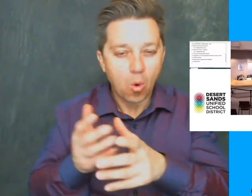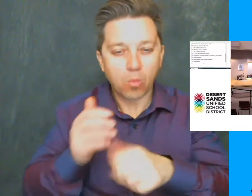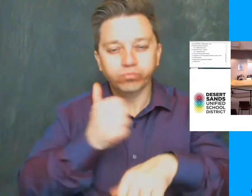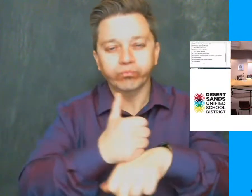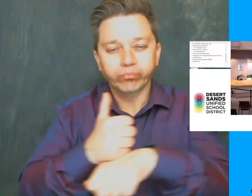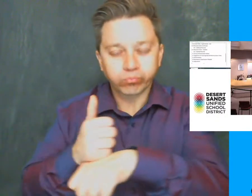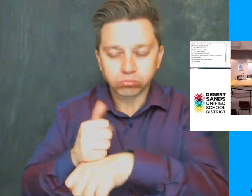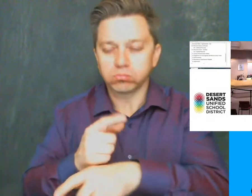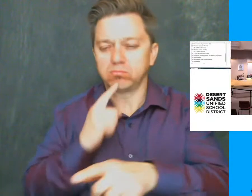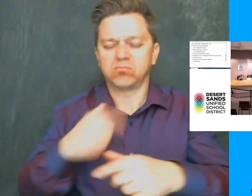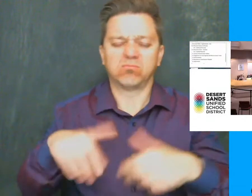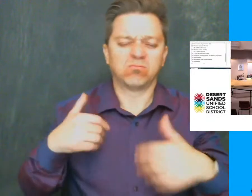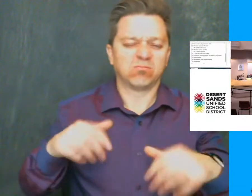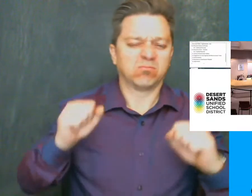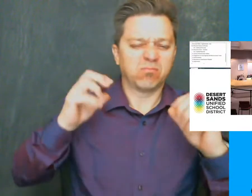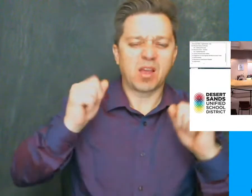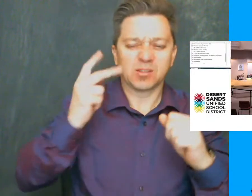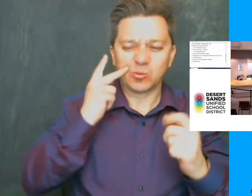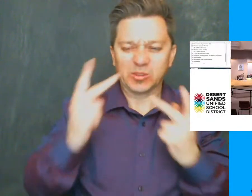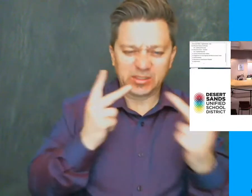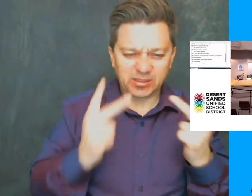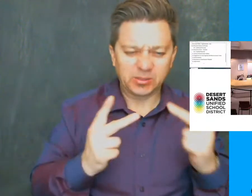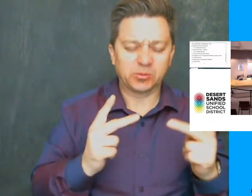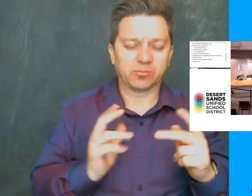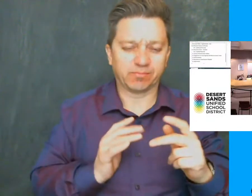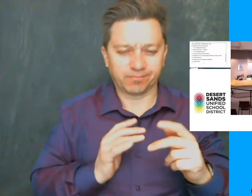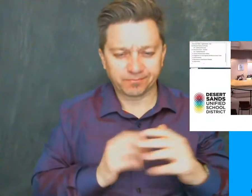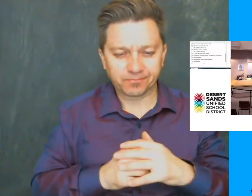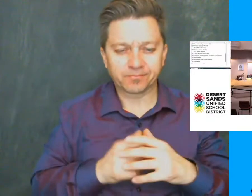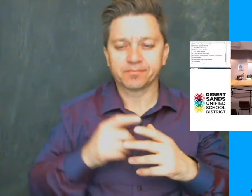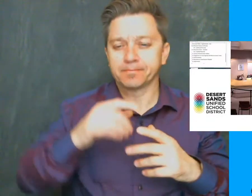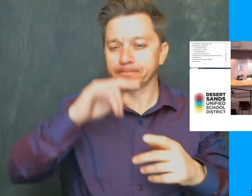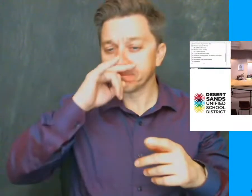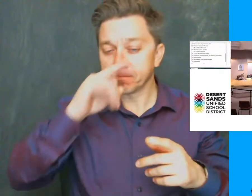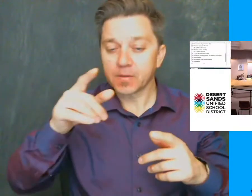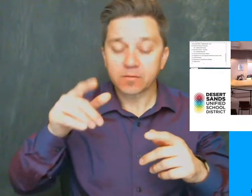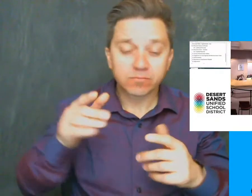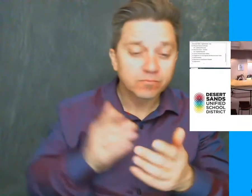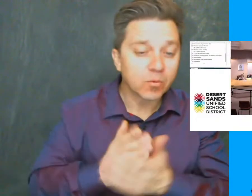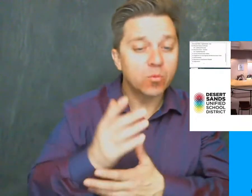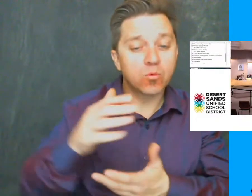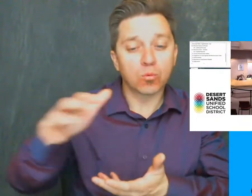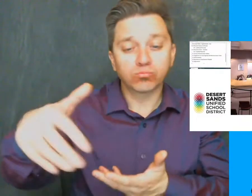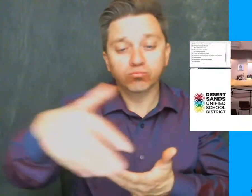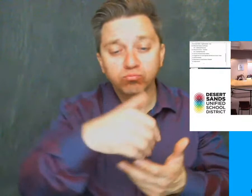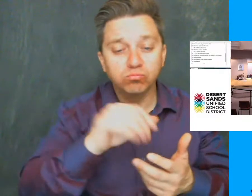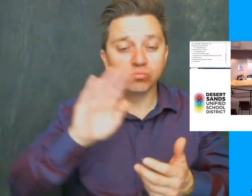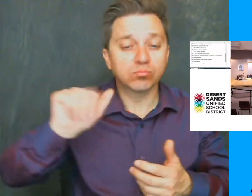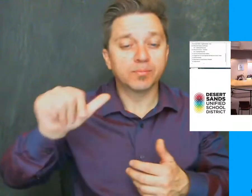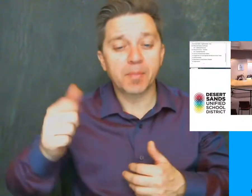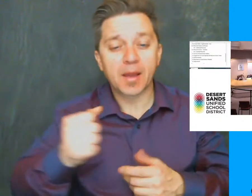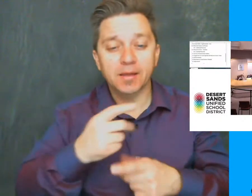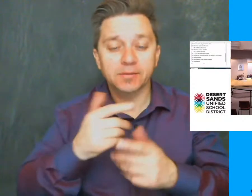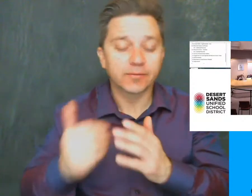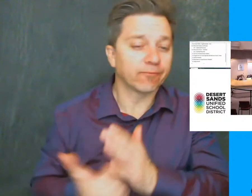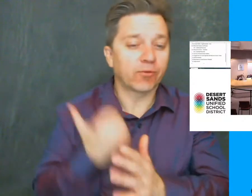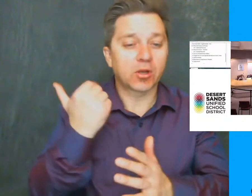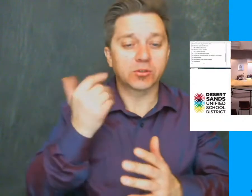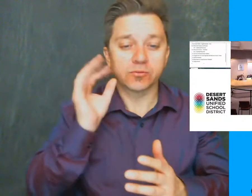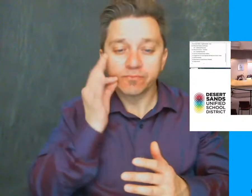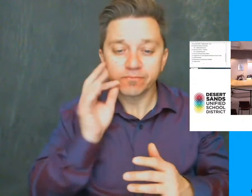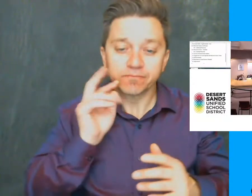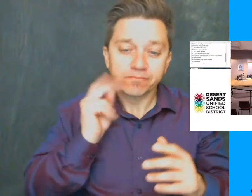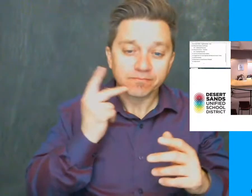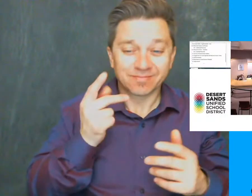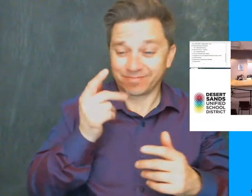pretty amazing to see them. And the kids went through and got bags of fresh produce, and they didn't even know what the